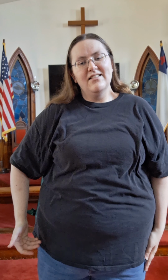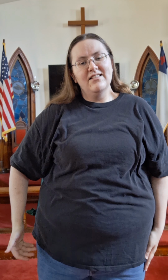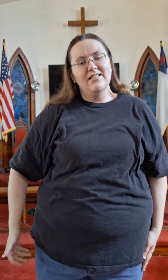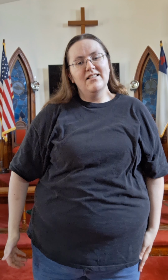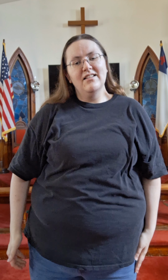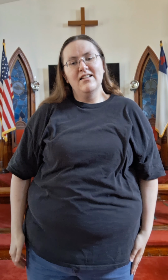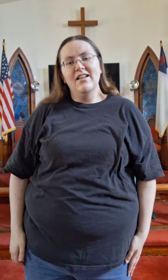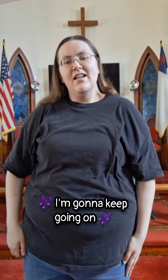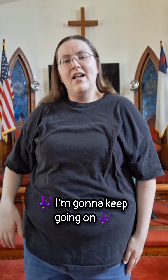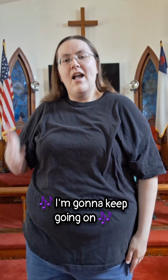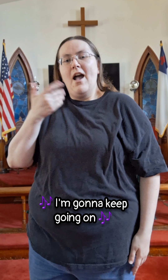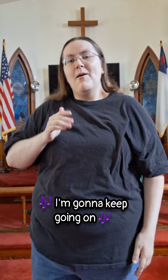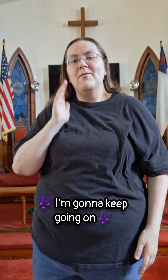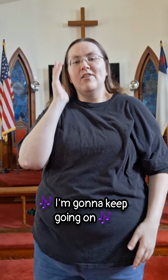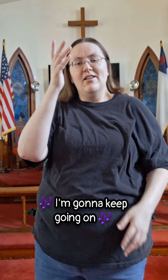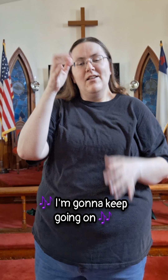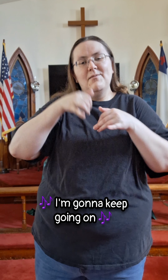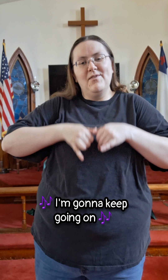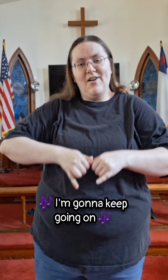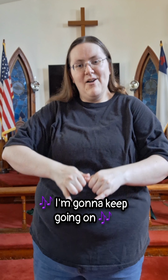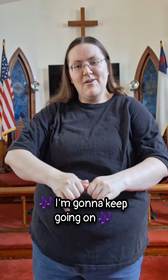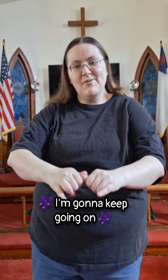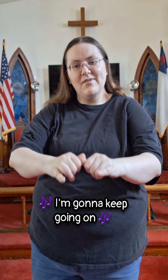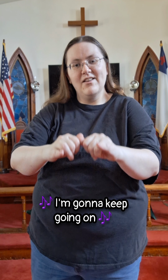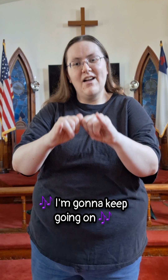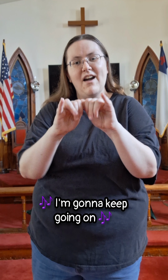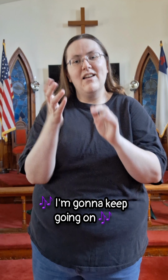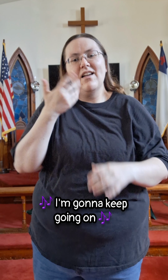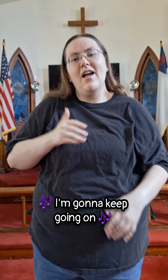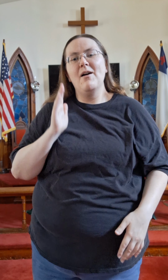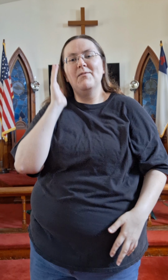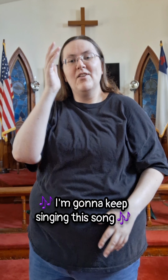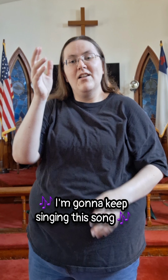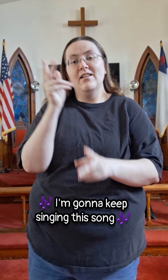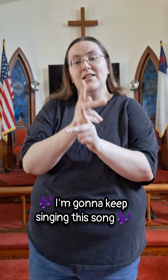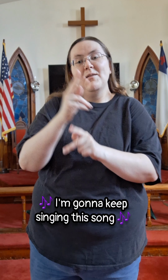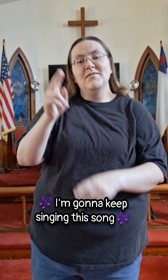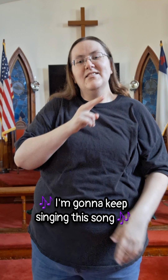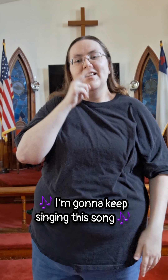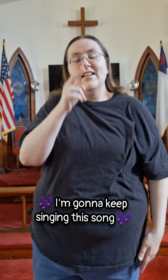I'm gonna keep holding